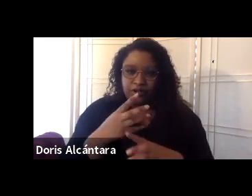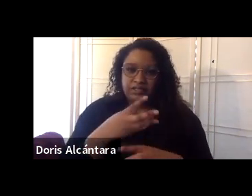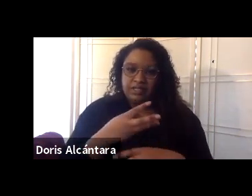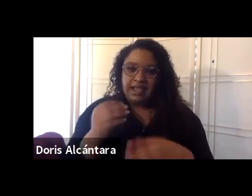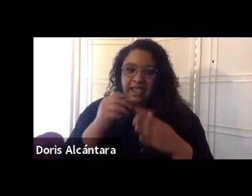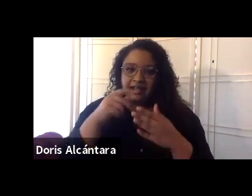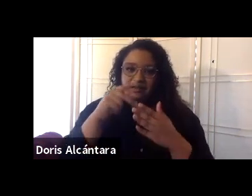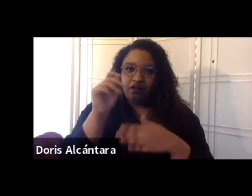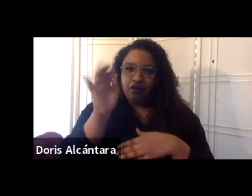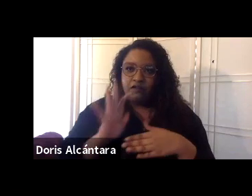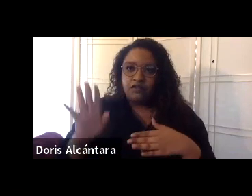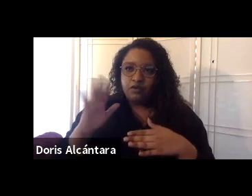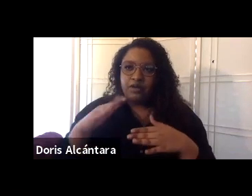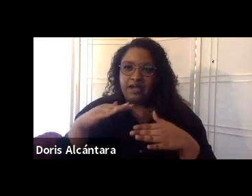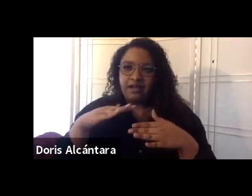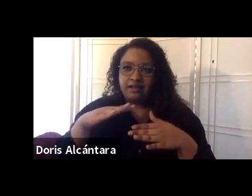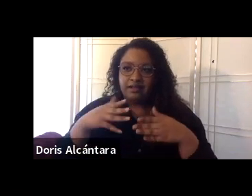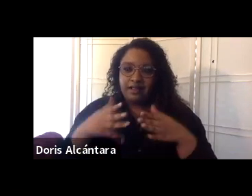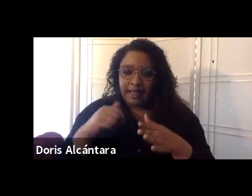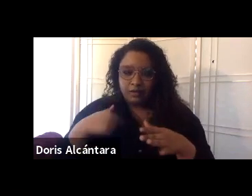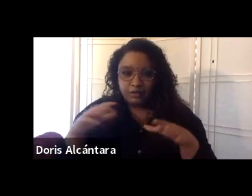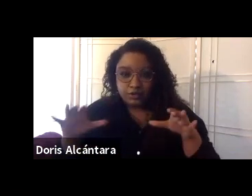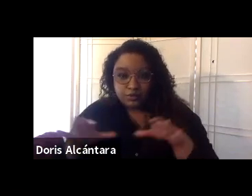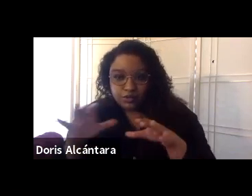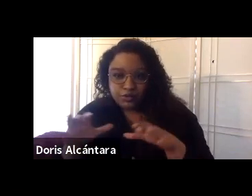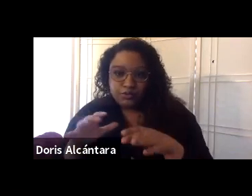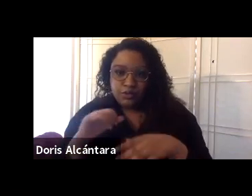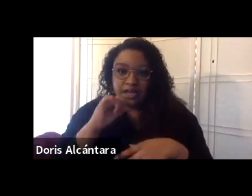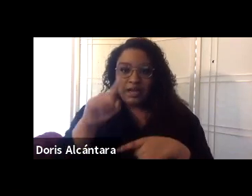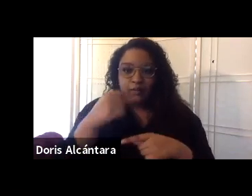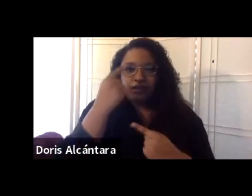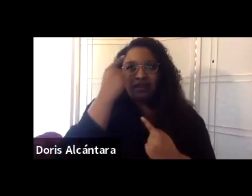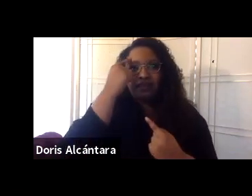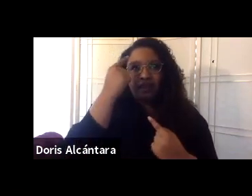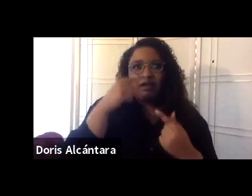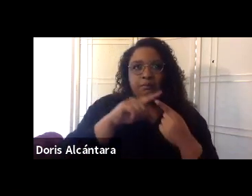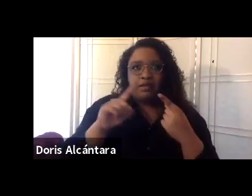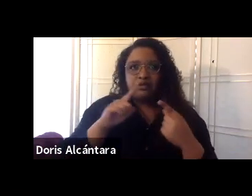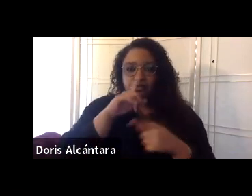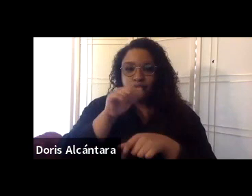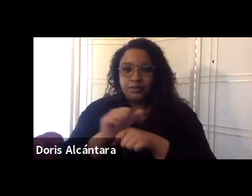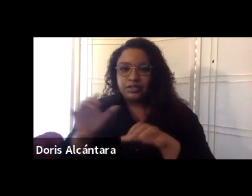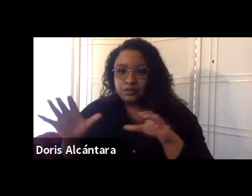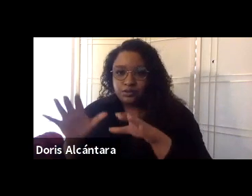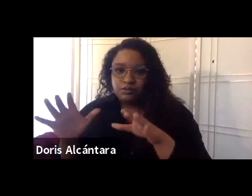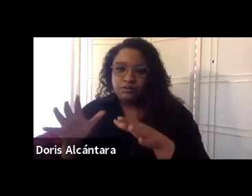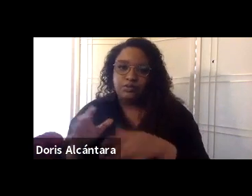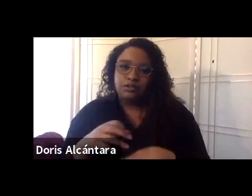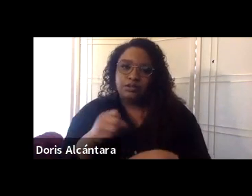teaches us the way that we can connect, discover, and influence the world. And through the Fulbright program, that's exactly what I